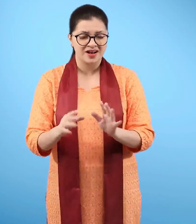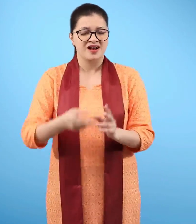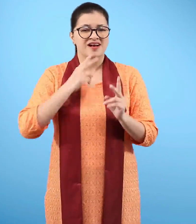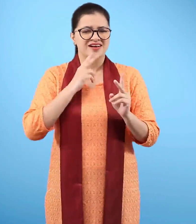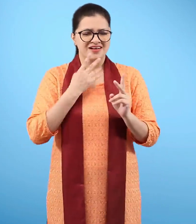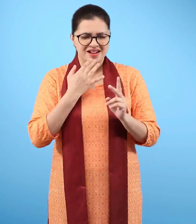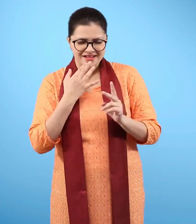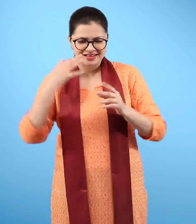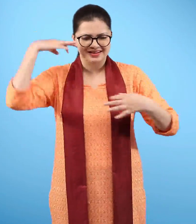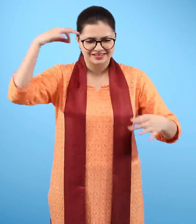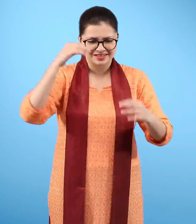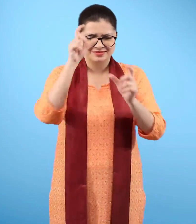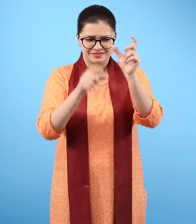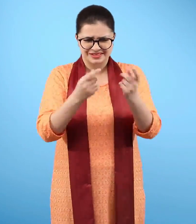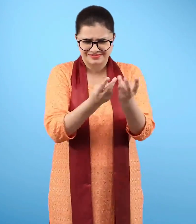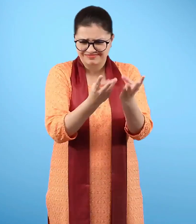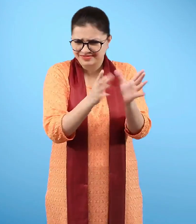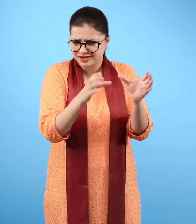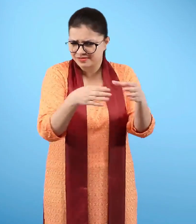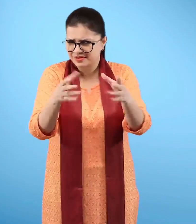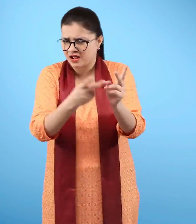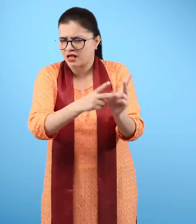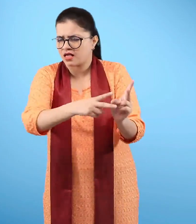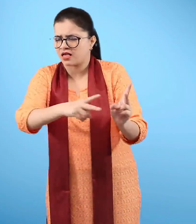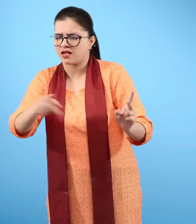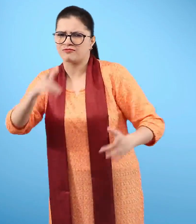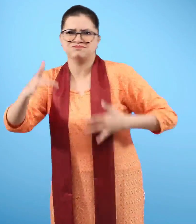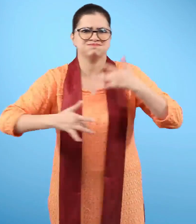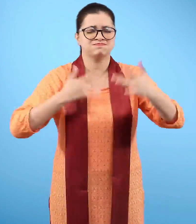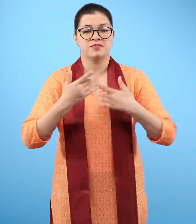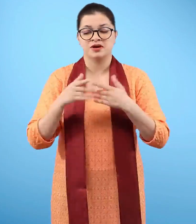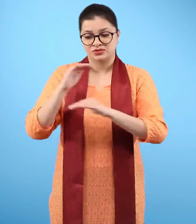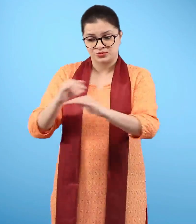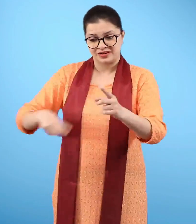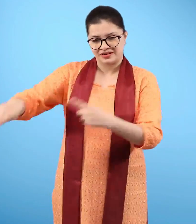They also enjoy the colorful dances and aerobics by school children.